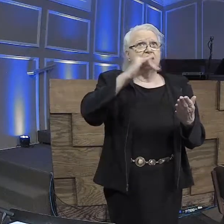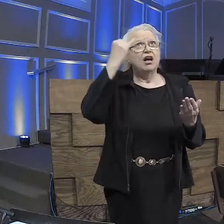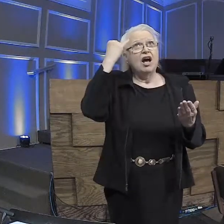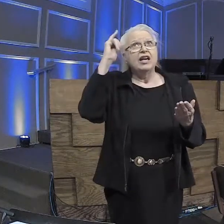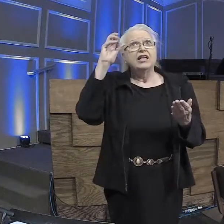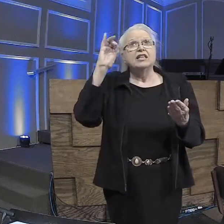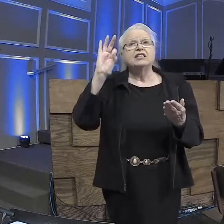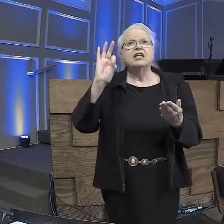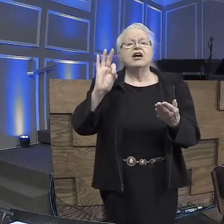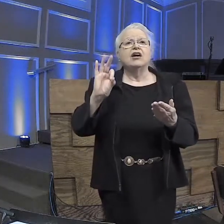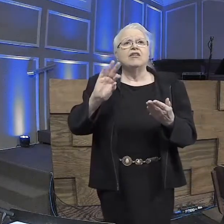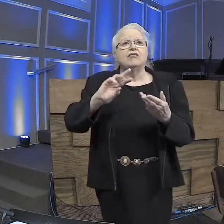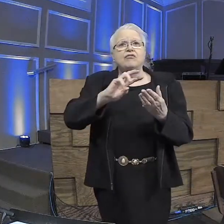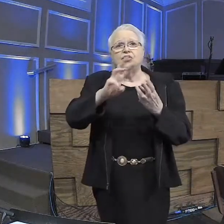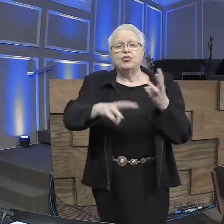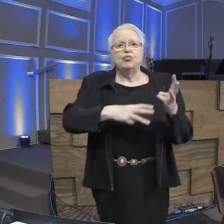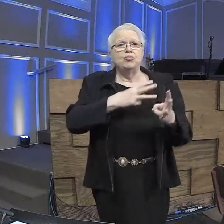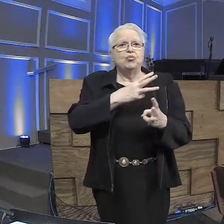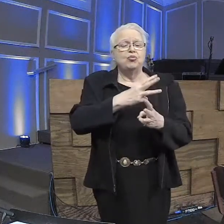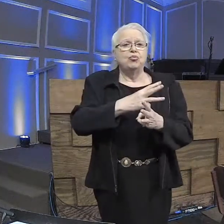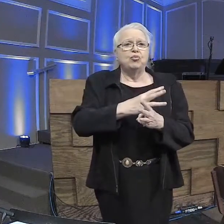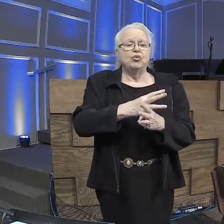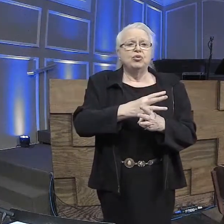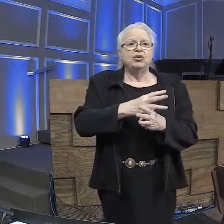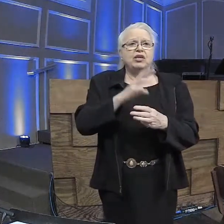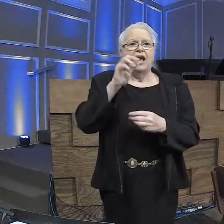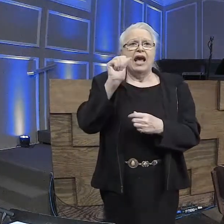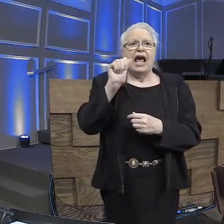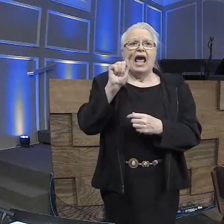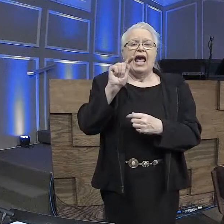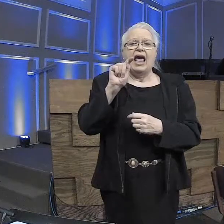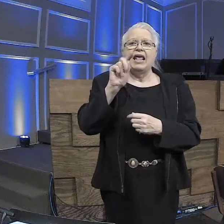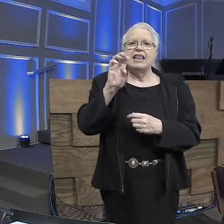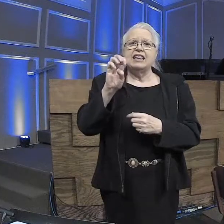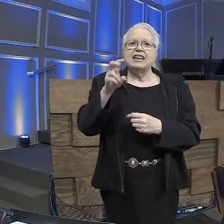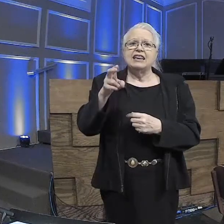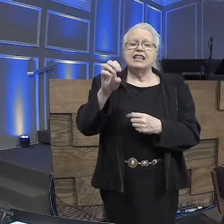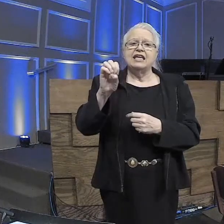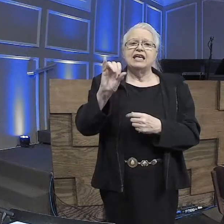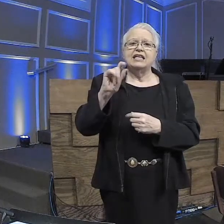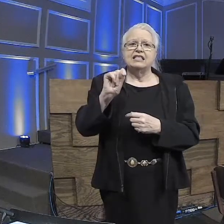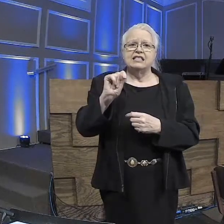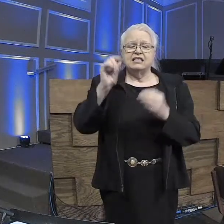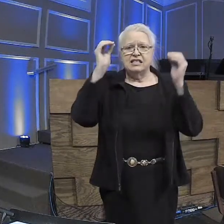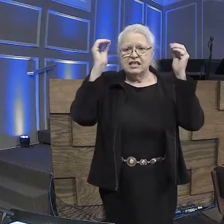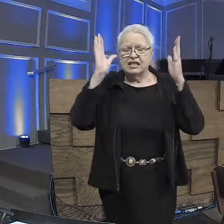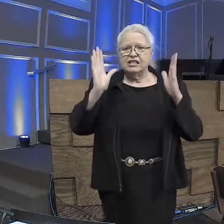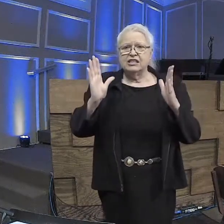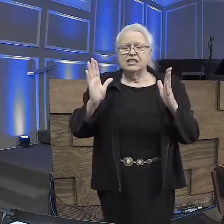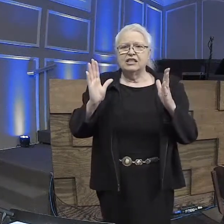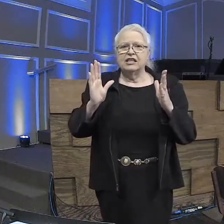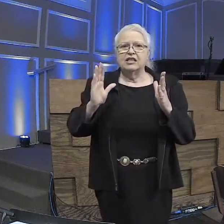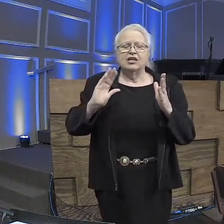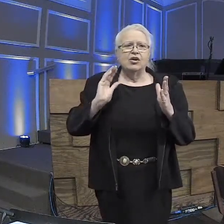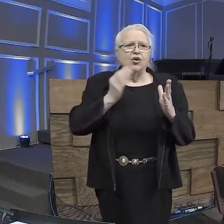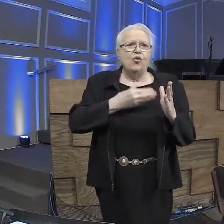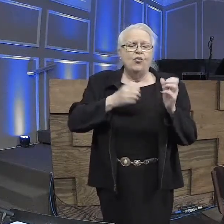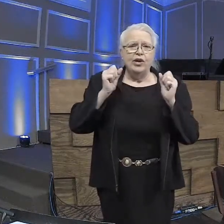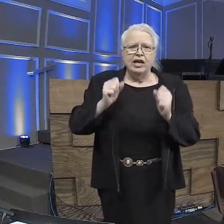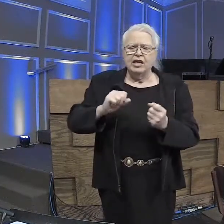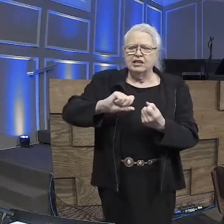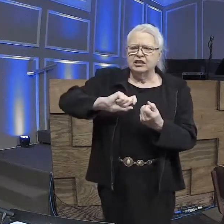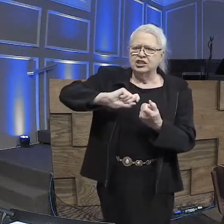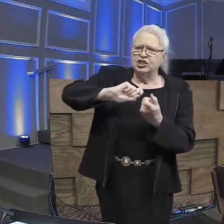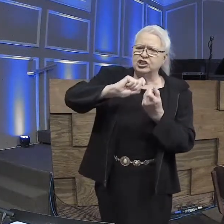ideologies of secular and atheistic teachings. Can I suggest to you today, it is what has turned the tide of this once great